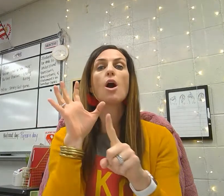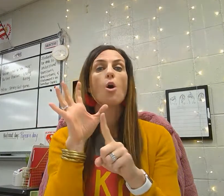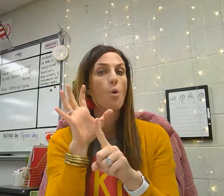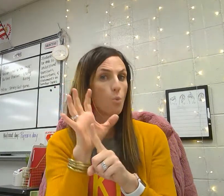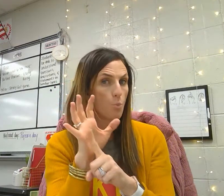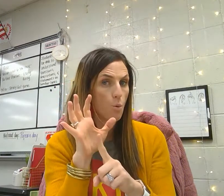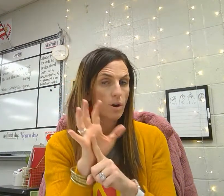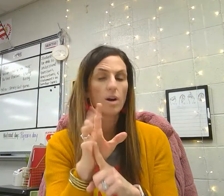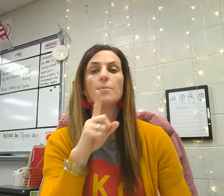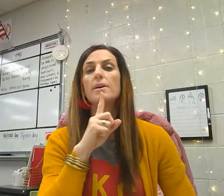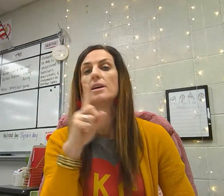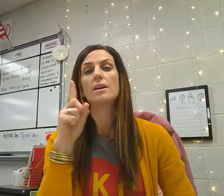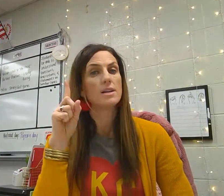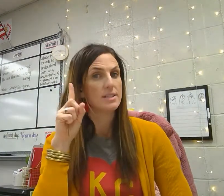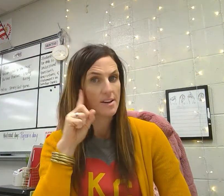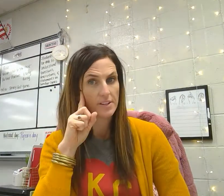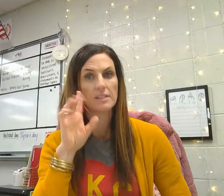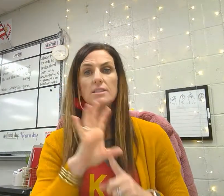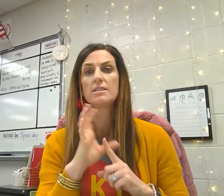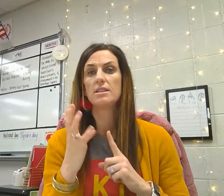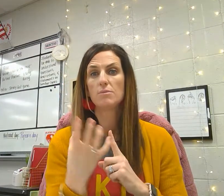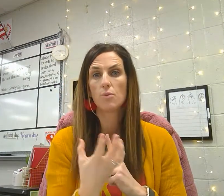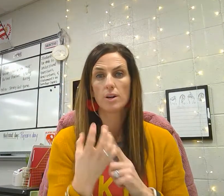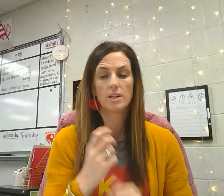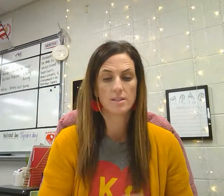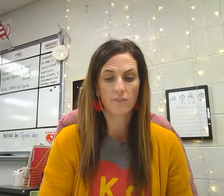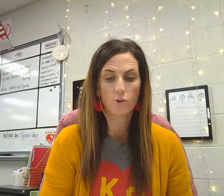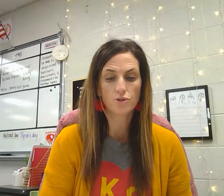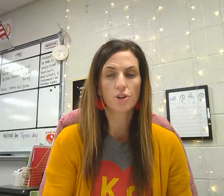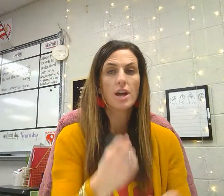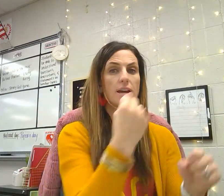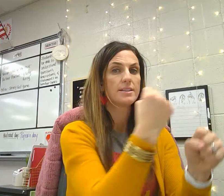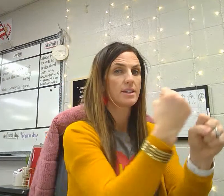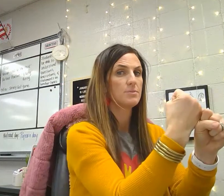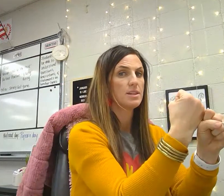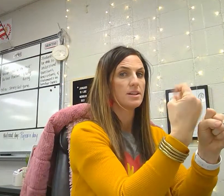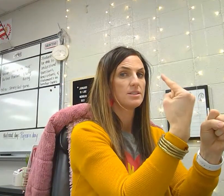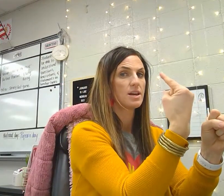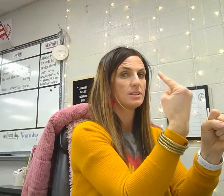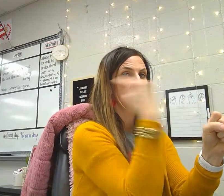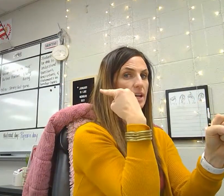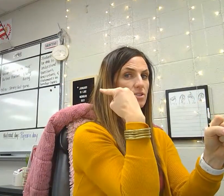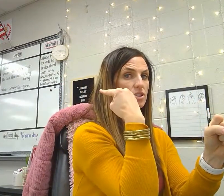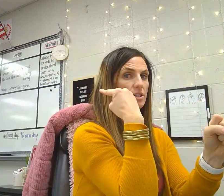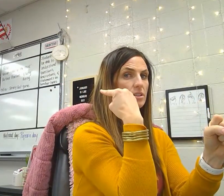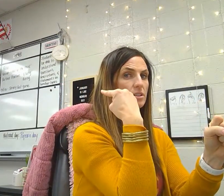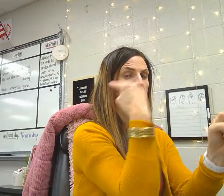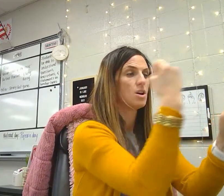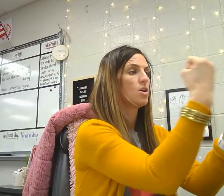again, more common, definitely seen more in deaf culture, it's going to be this last year,